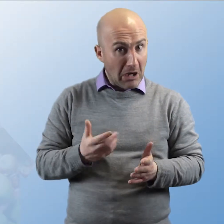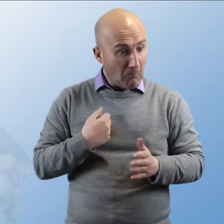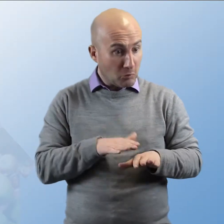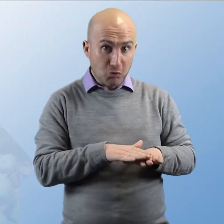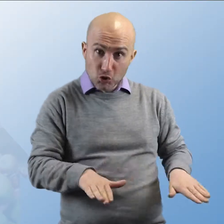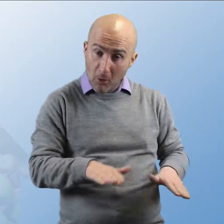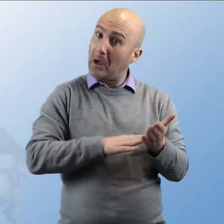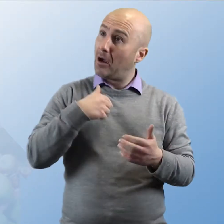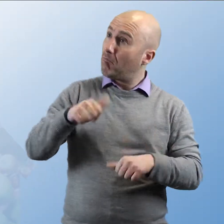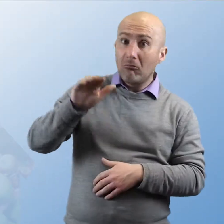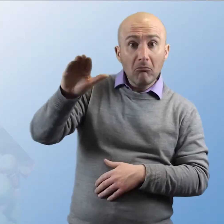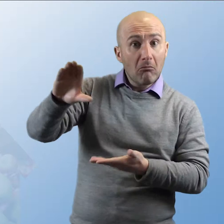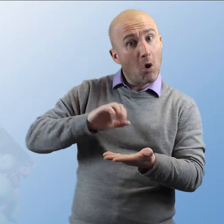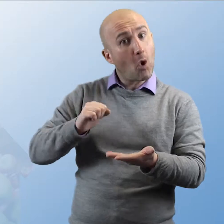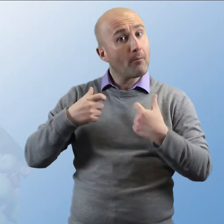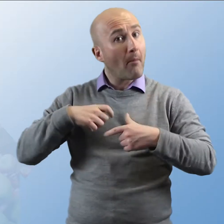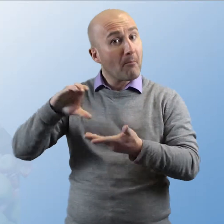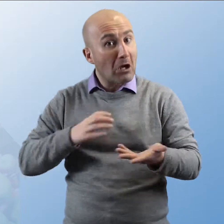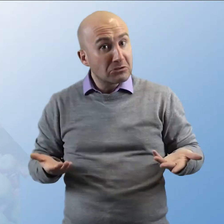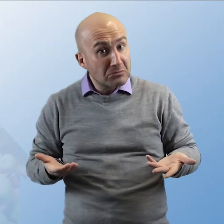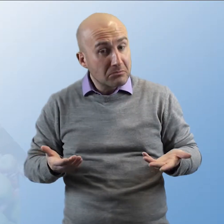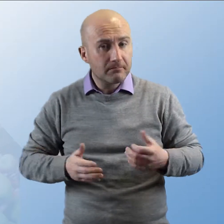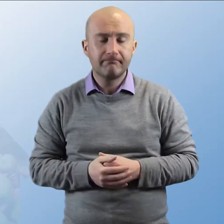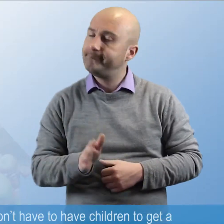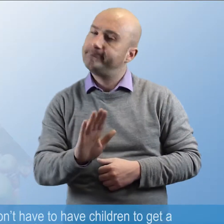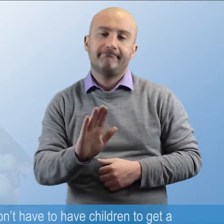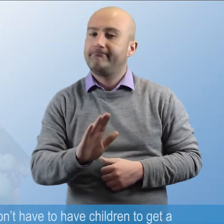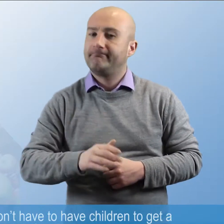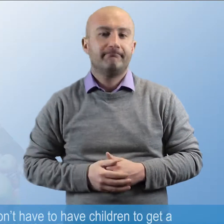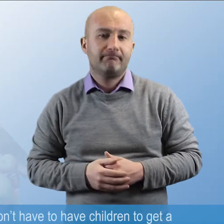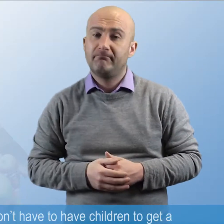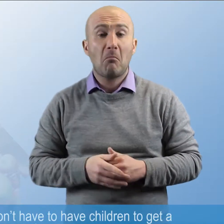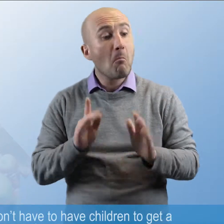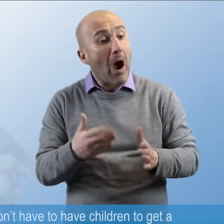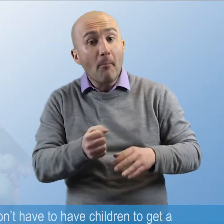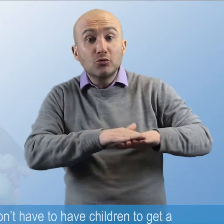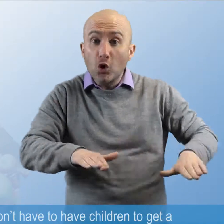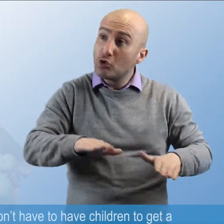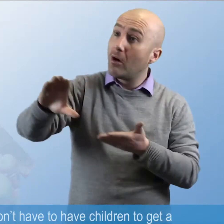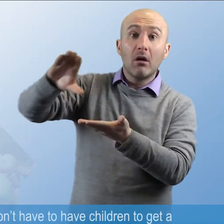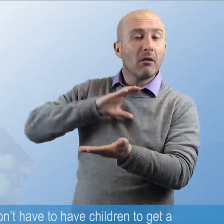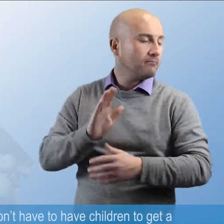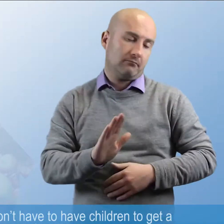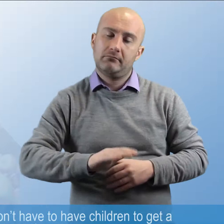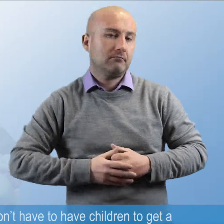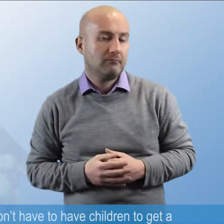You have to have children to get a Scottish Welfare Fund grant. False. You don't have to have children to